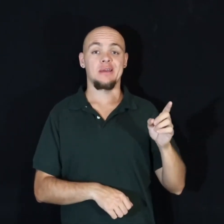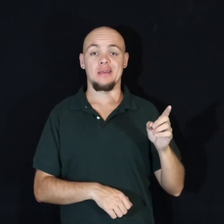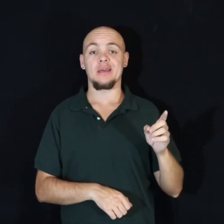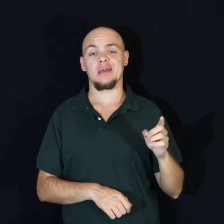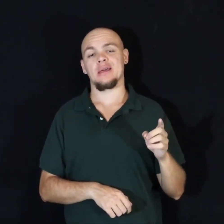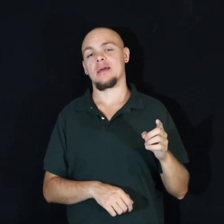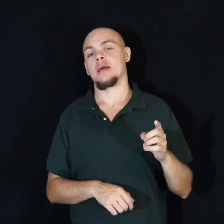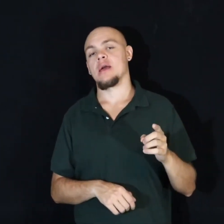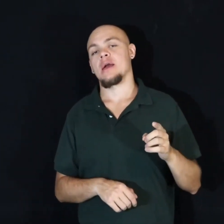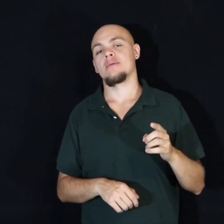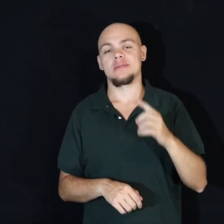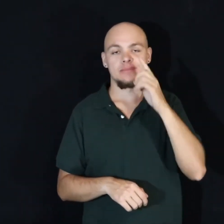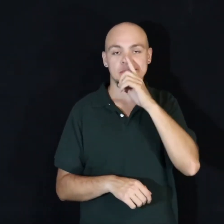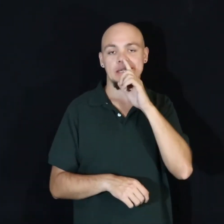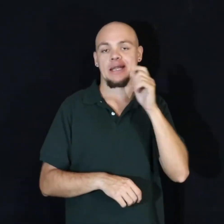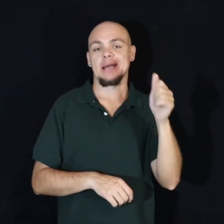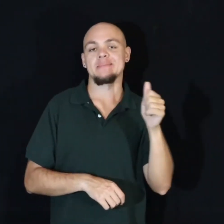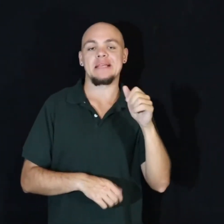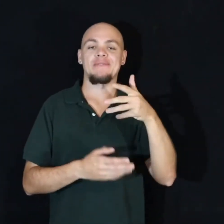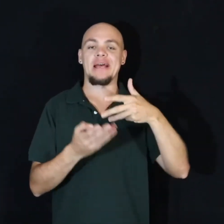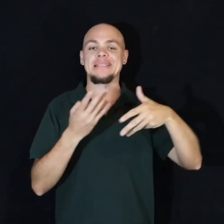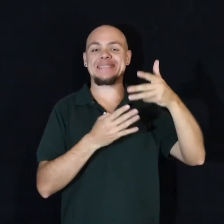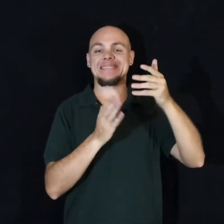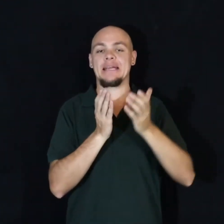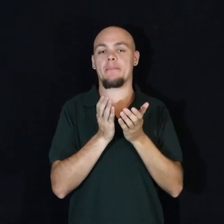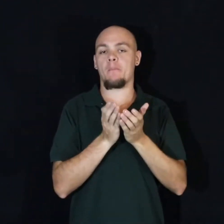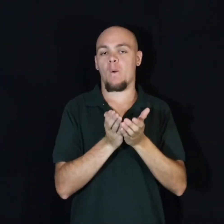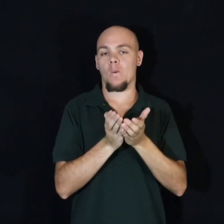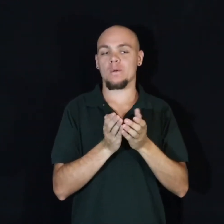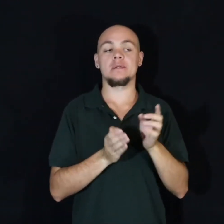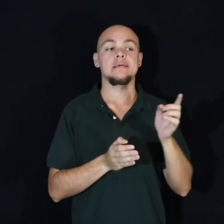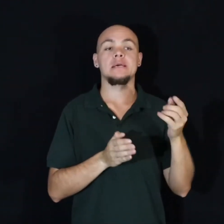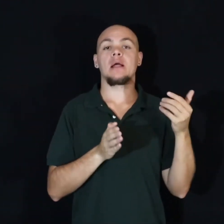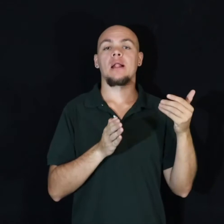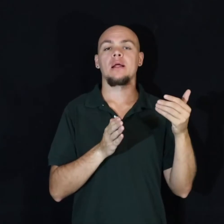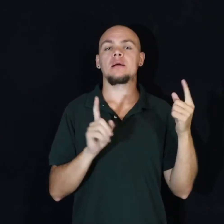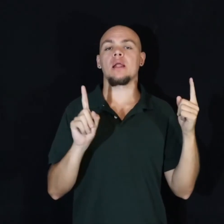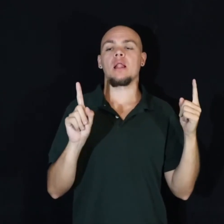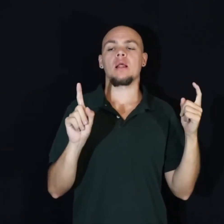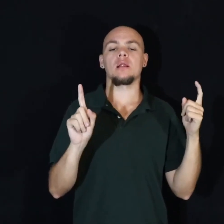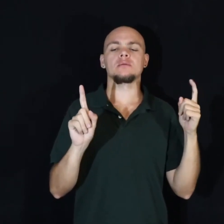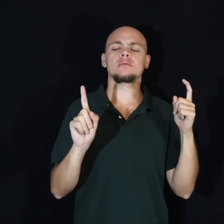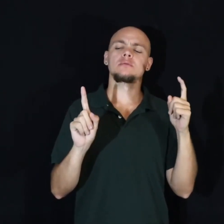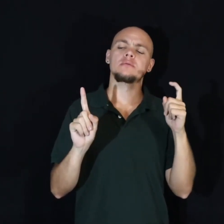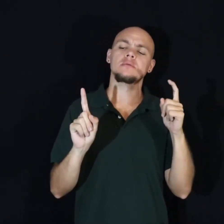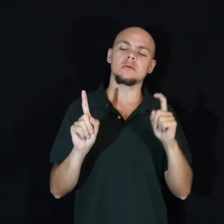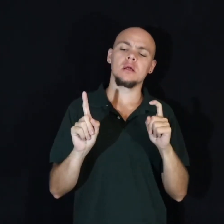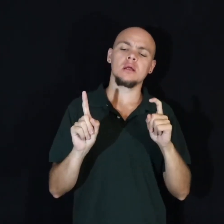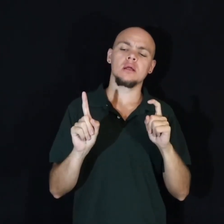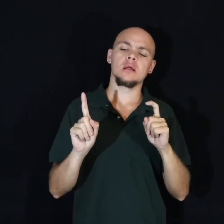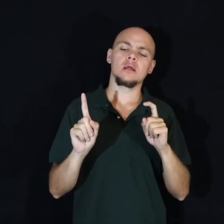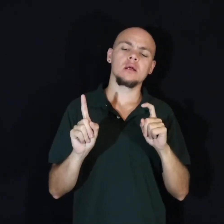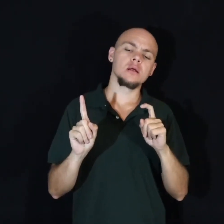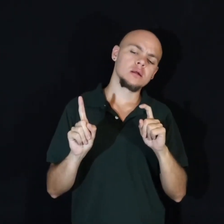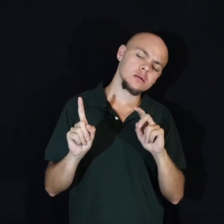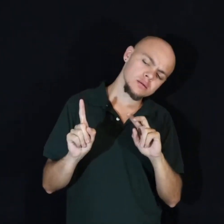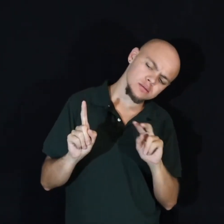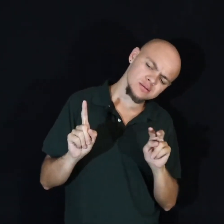steamboat. As he drew near, he slackened speed, took the middle of the street, leaned far over to starboard,